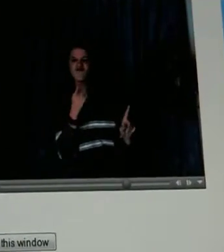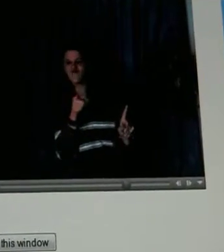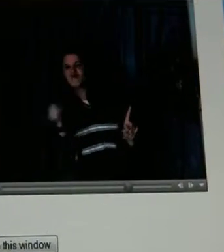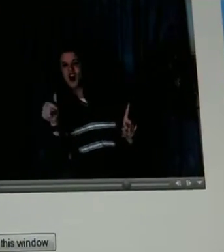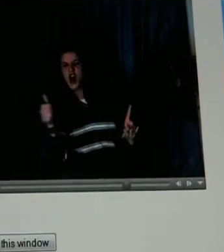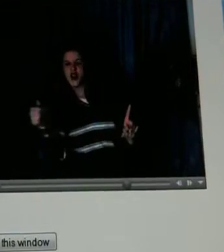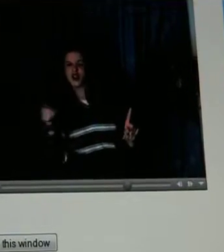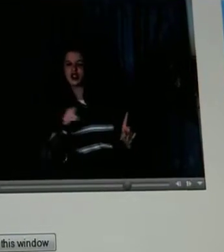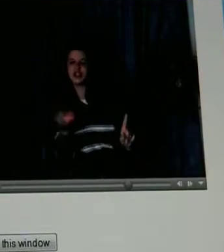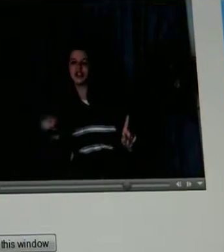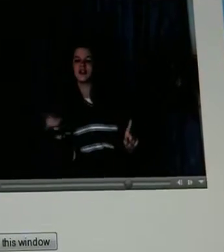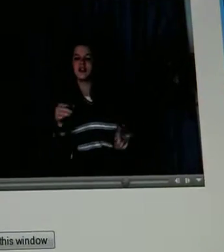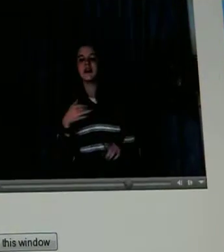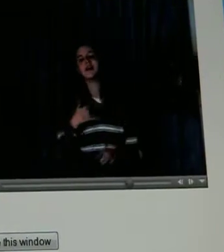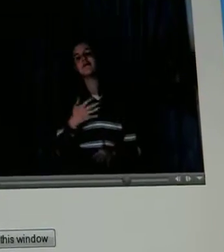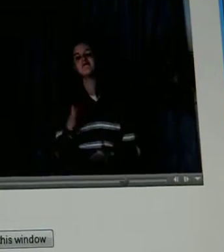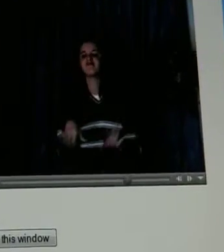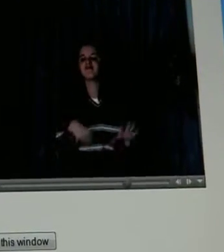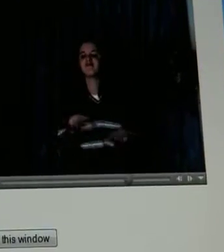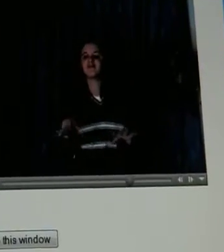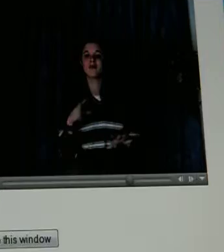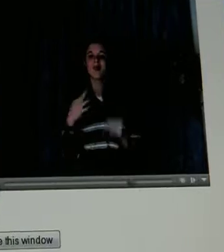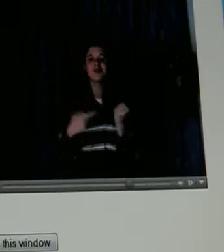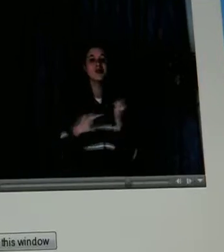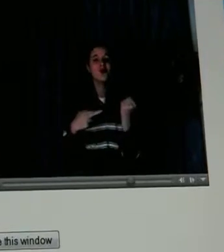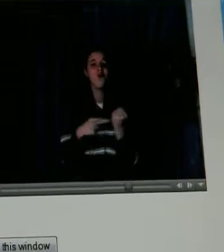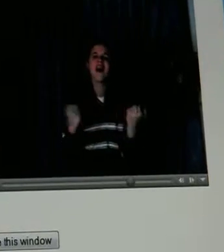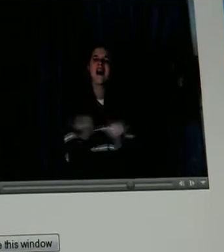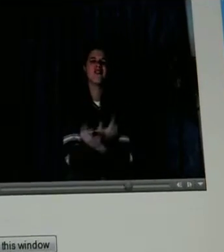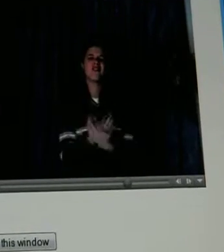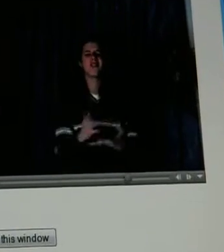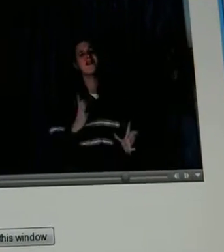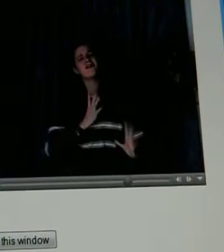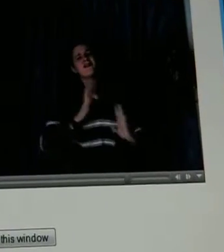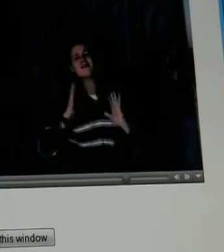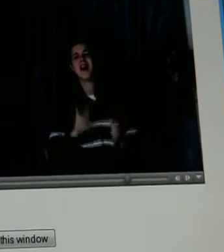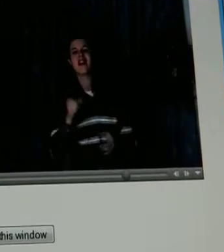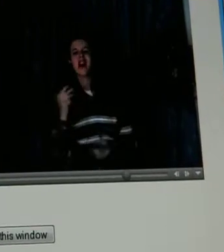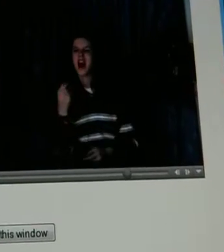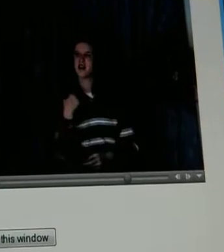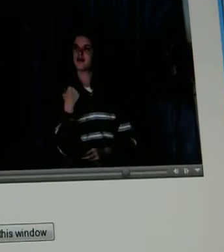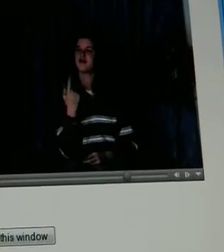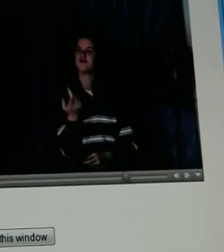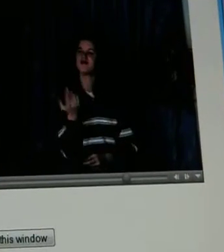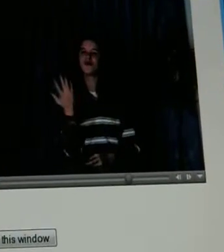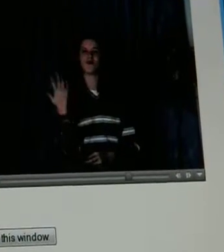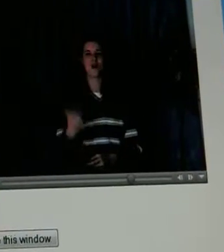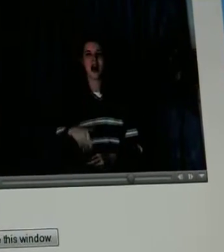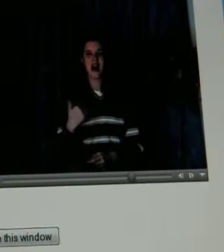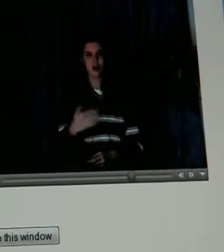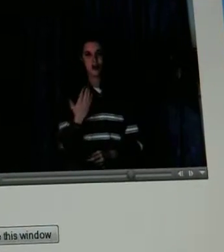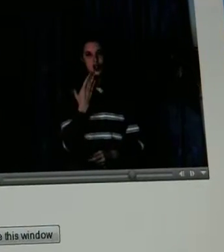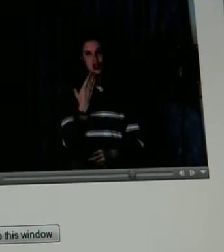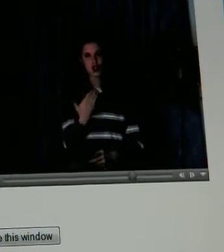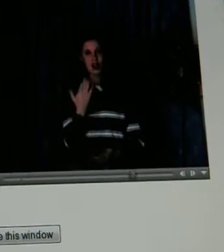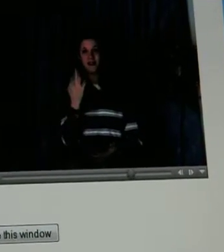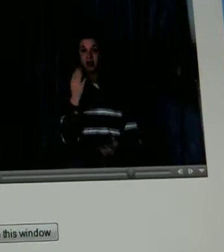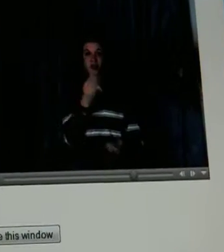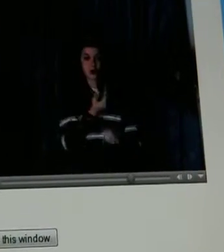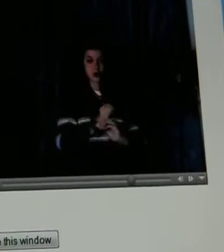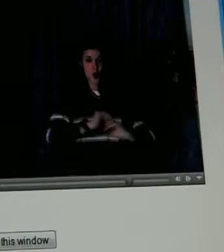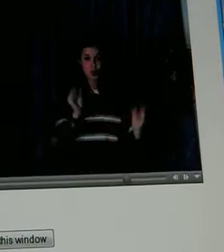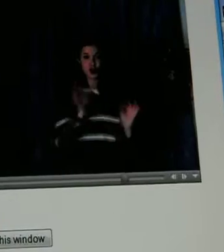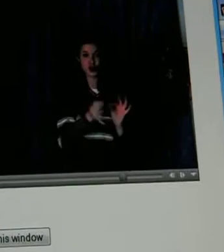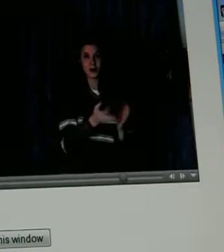interpreters would sign PSC, and I didn't really prefer that. But for the most part, I was able to understand my interpreters, and I liked them